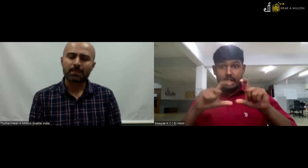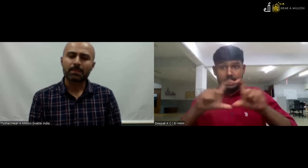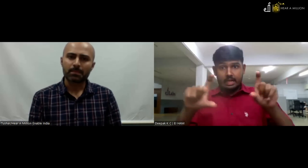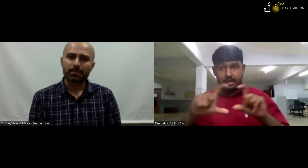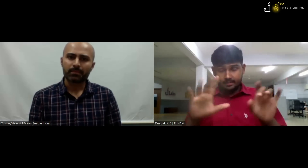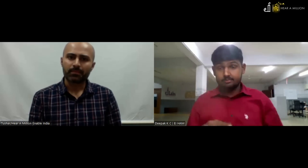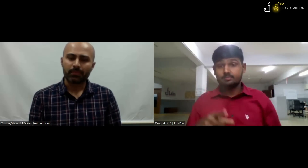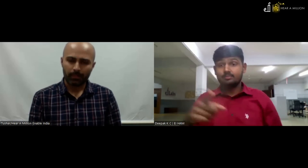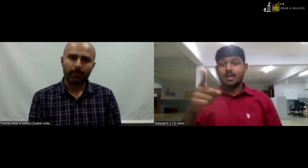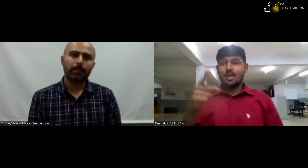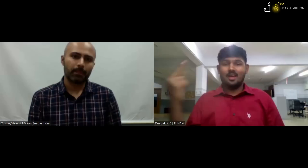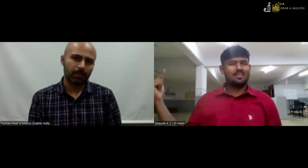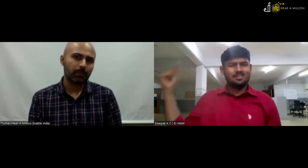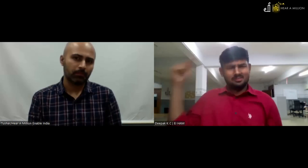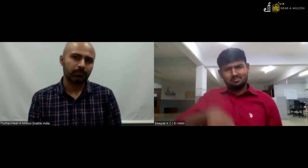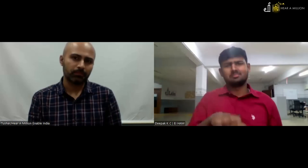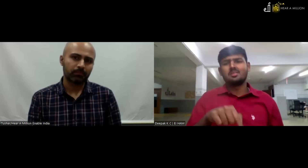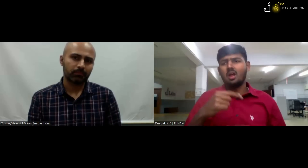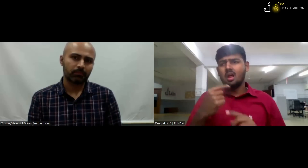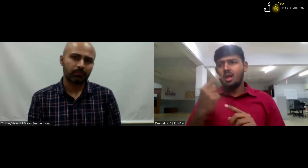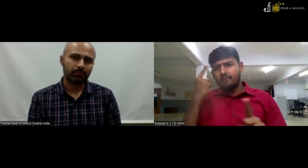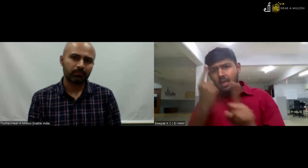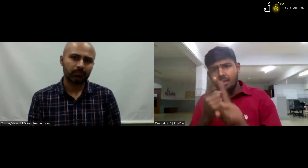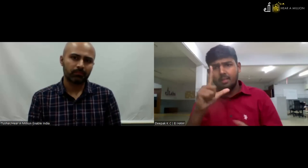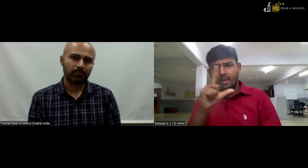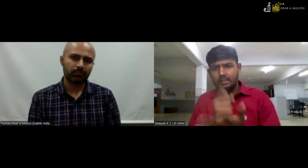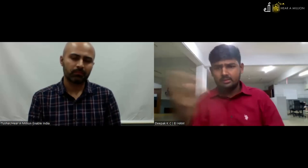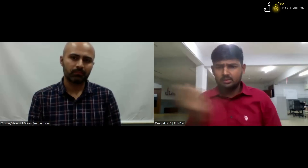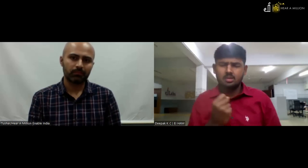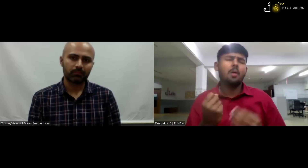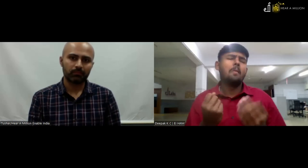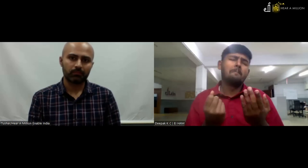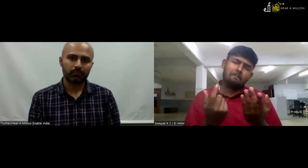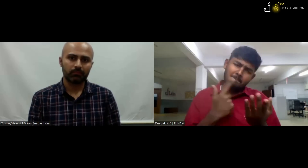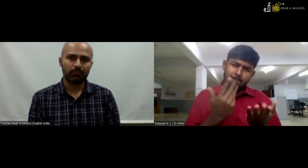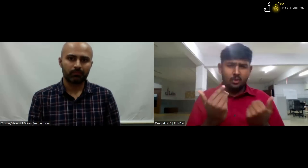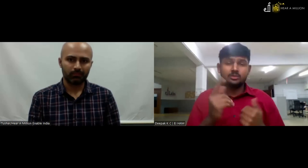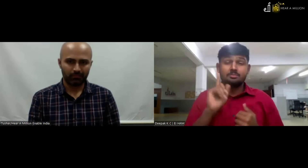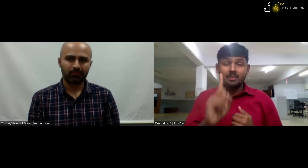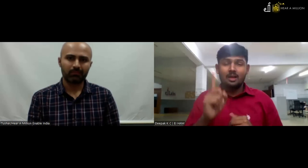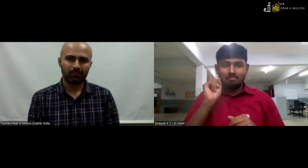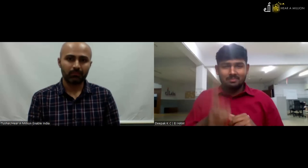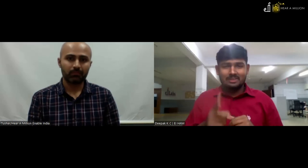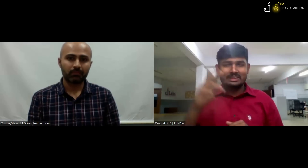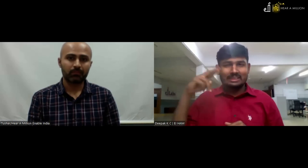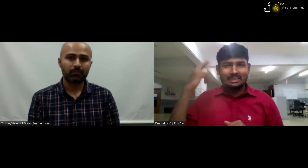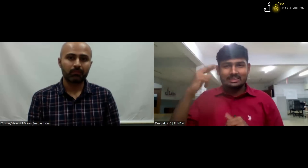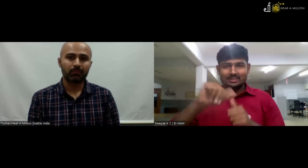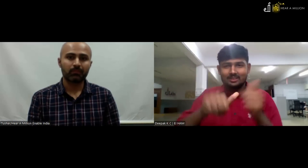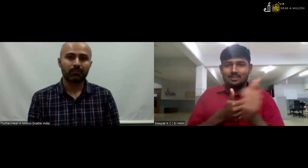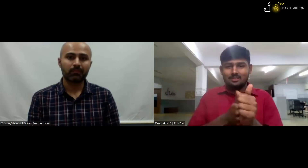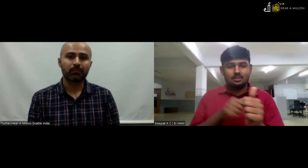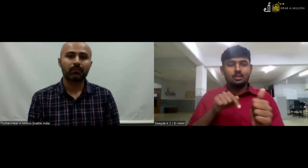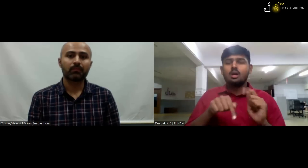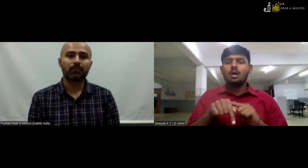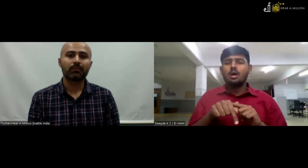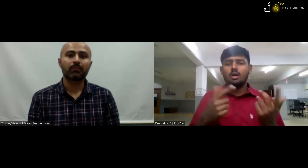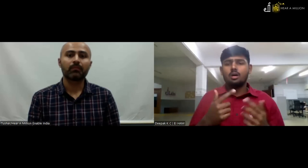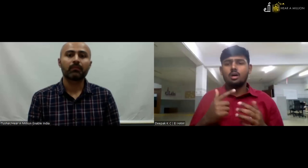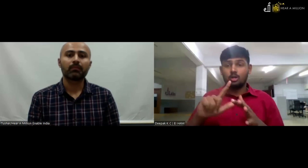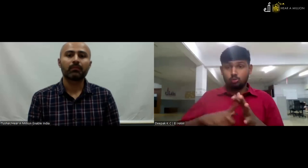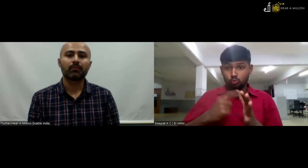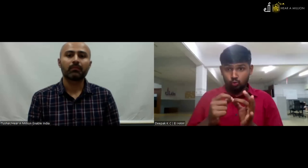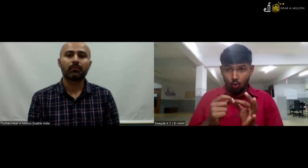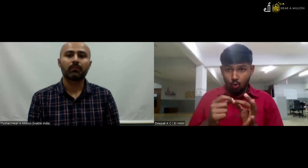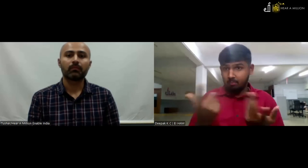and get the license? So yeah, it's a little complicated. Let me explain. If you come to Kerala for a license, maybe you might